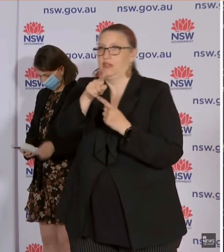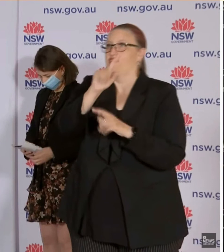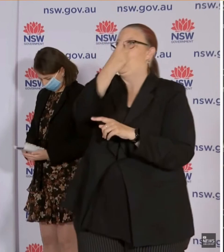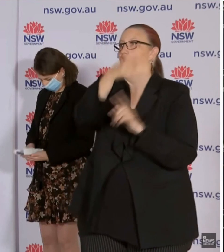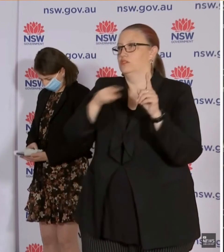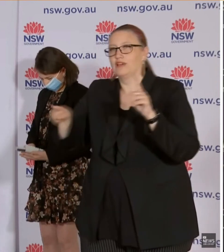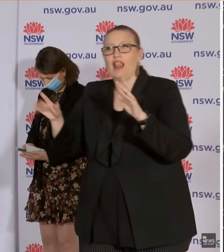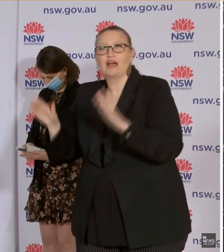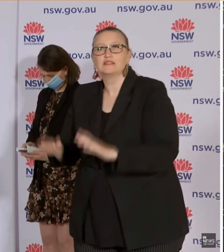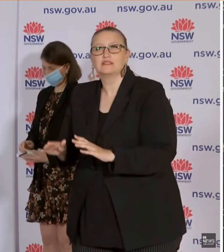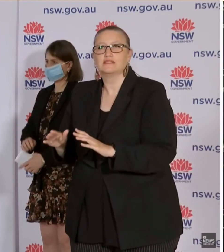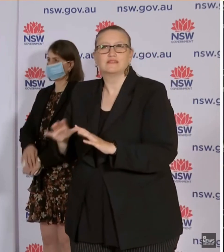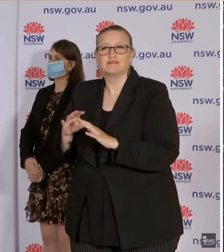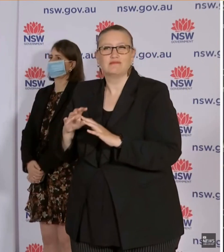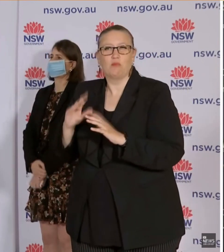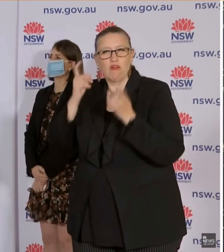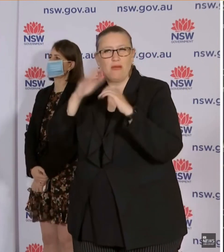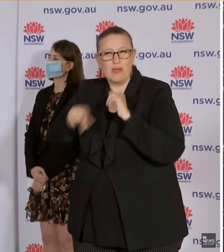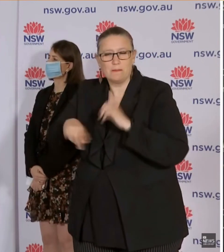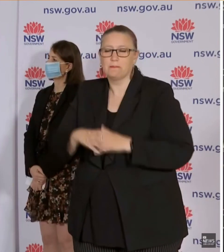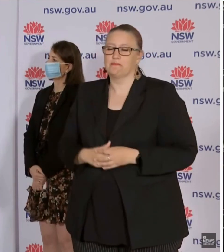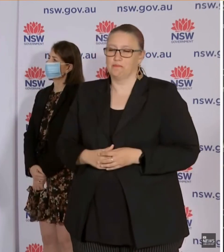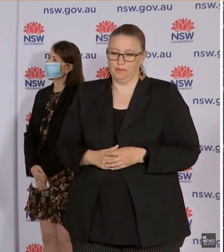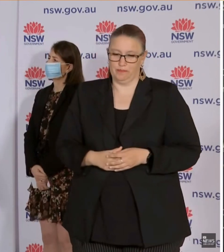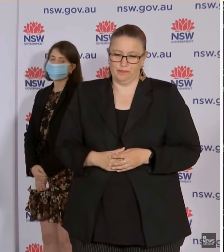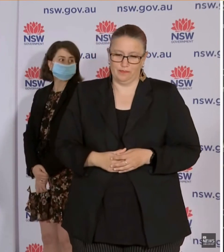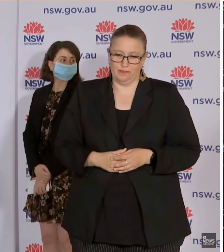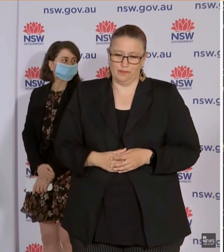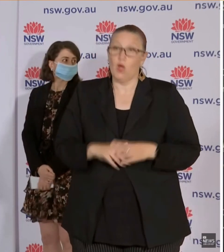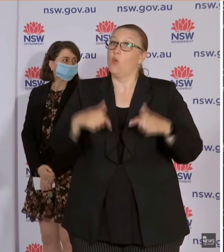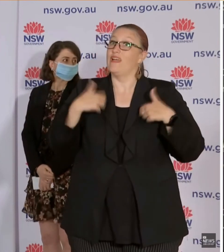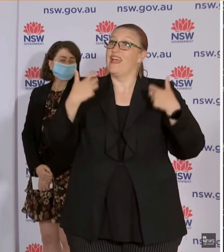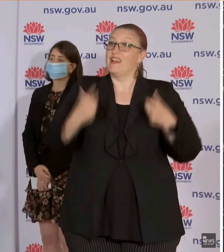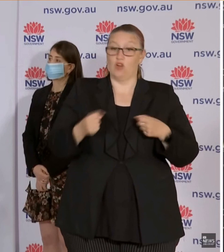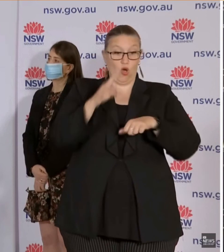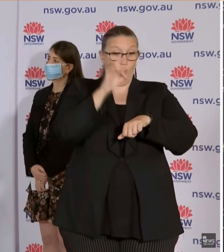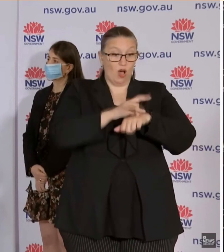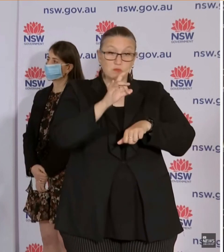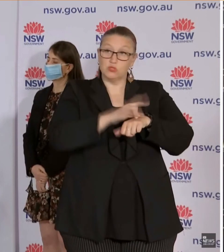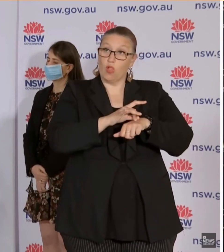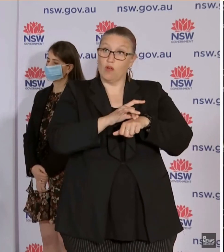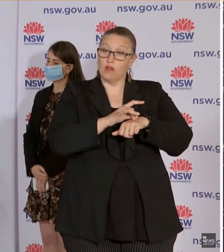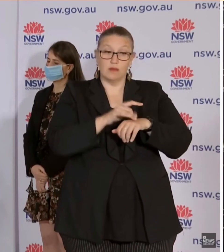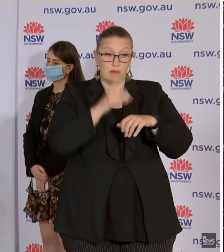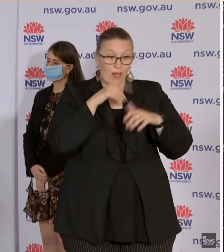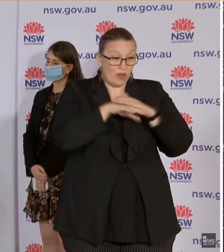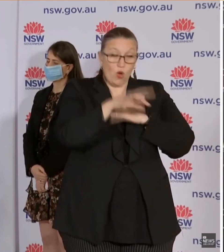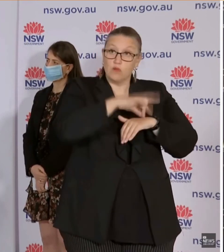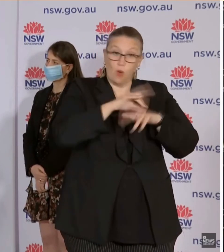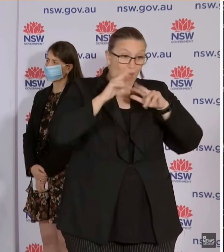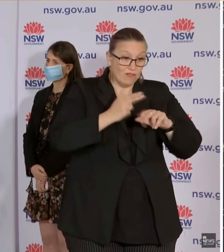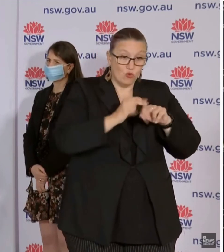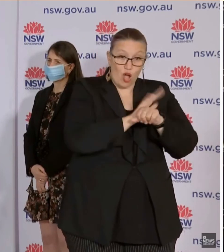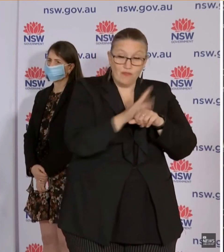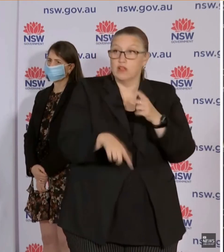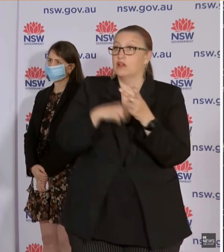care teams in our districts are which is in our hospital-based system, is actually reaching out to individuals as well.